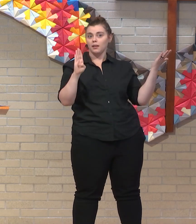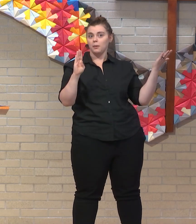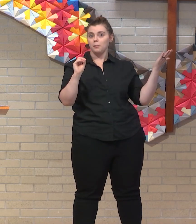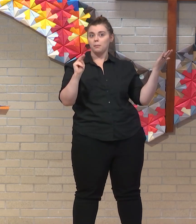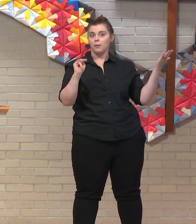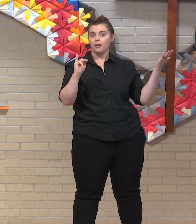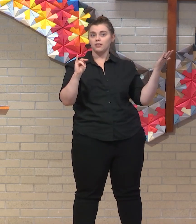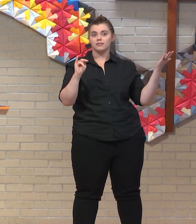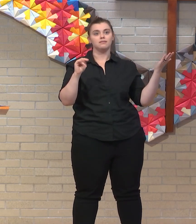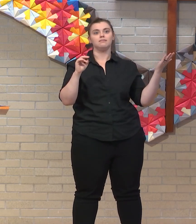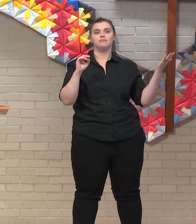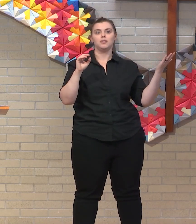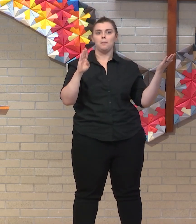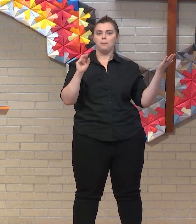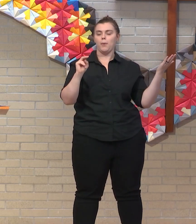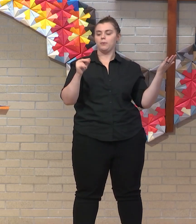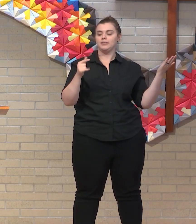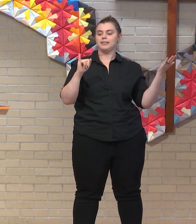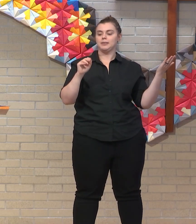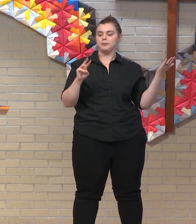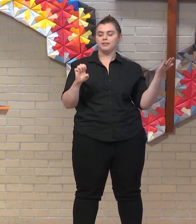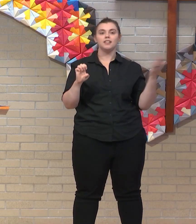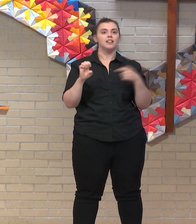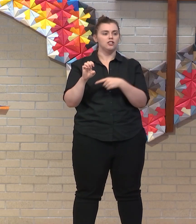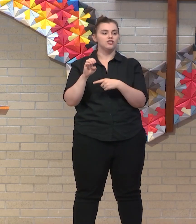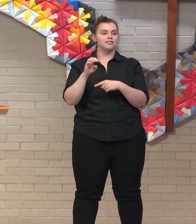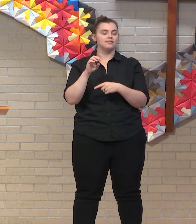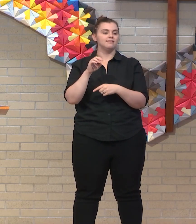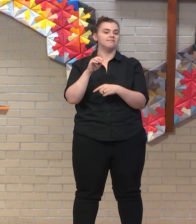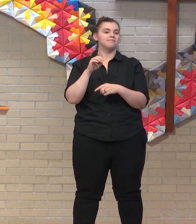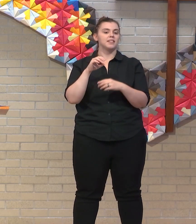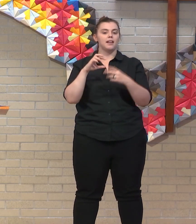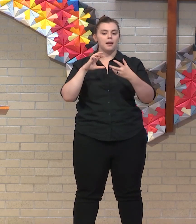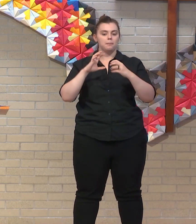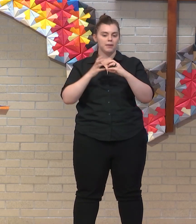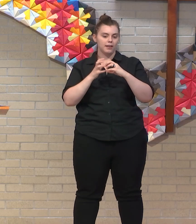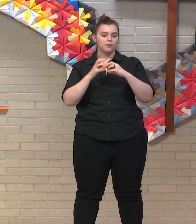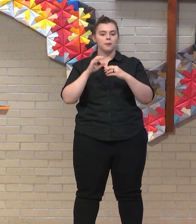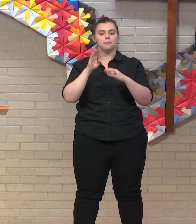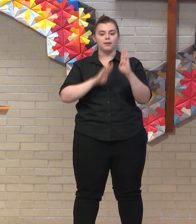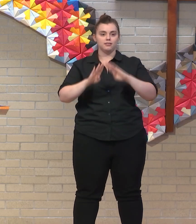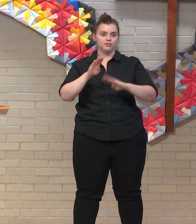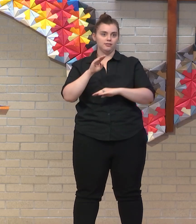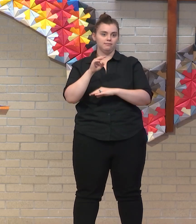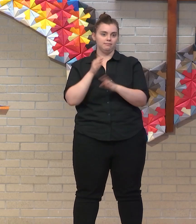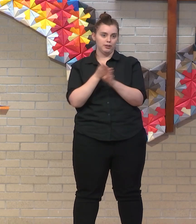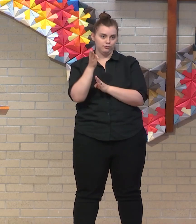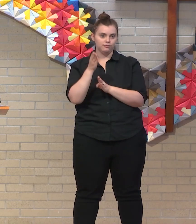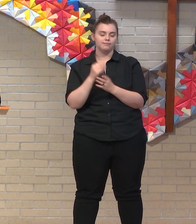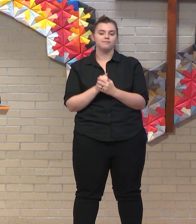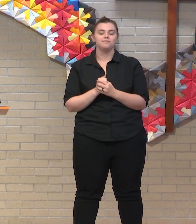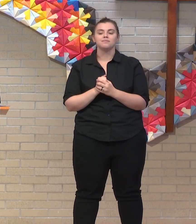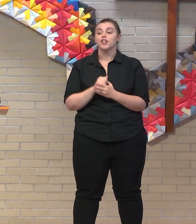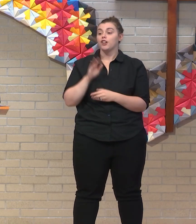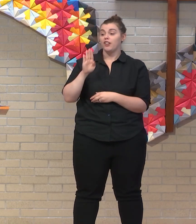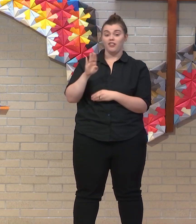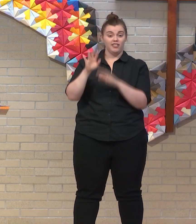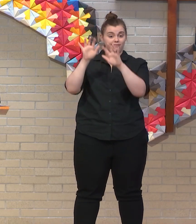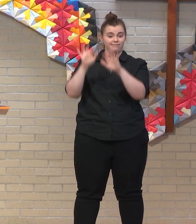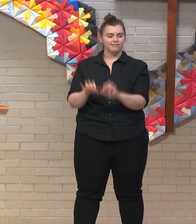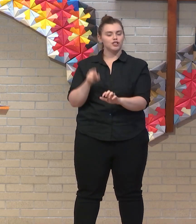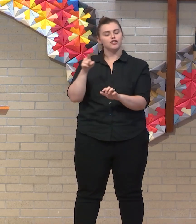Nkube. Bongiwe is a molecular biology major nominated by Professor Neil Detweiler. In her